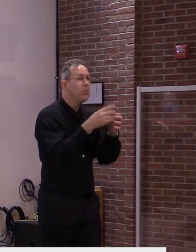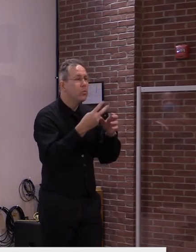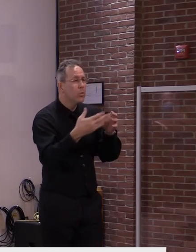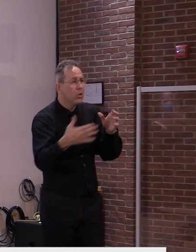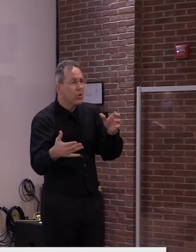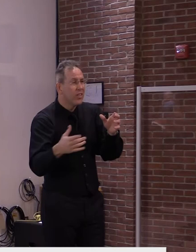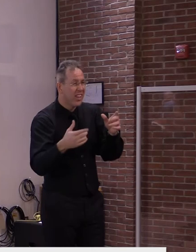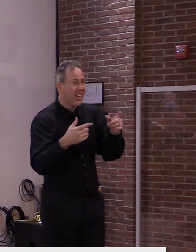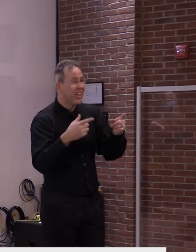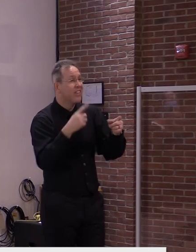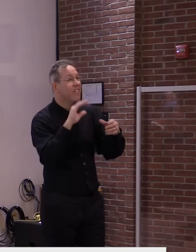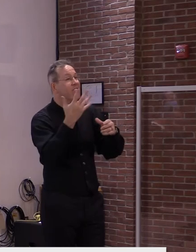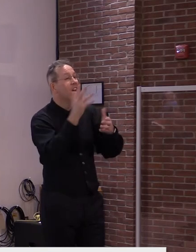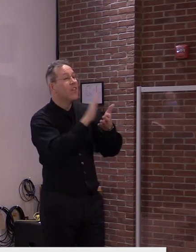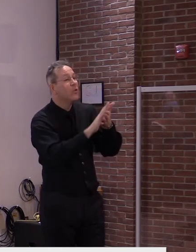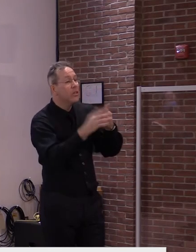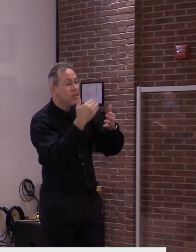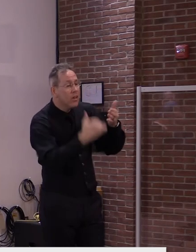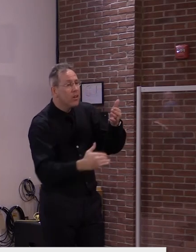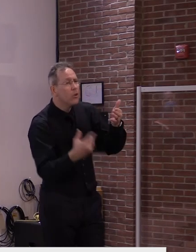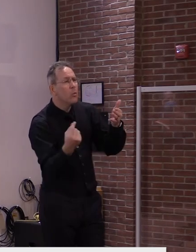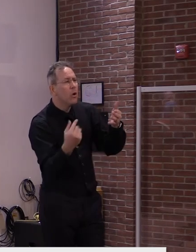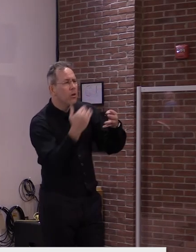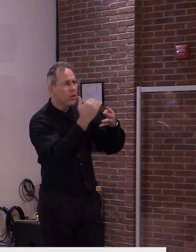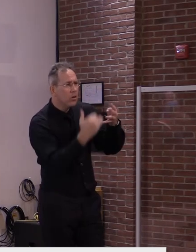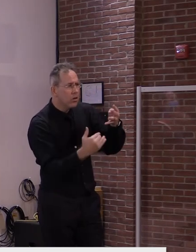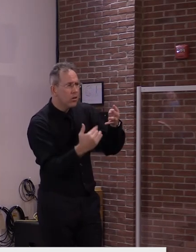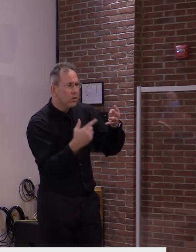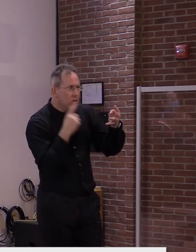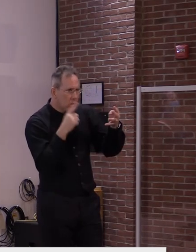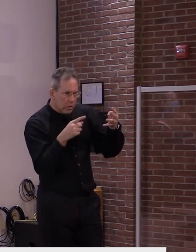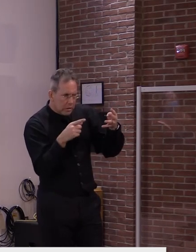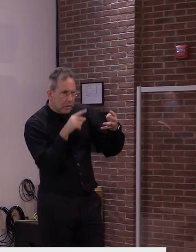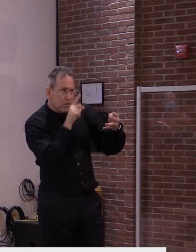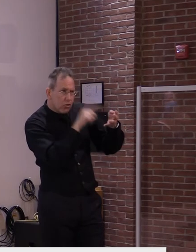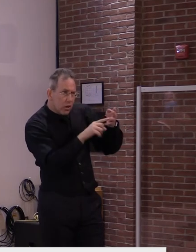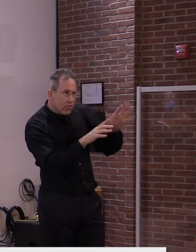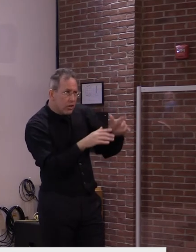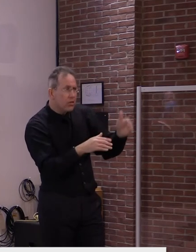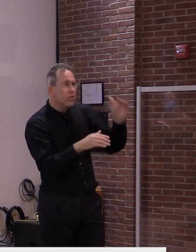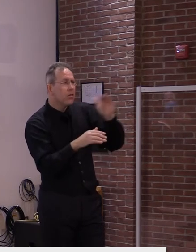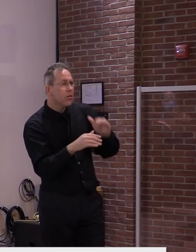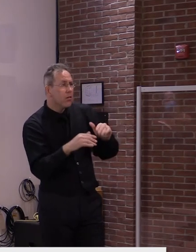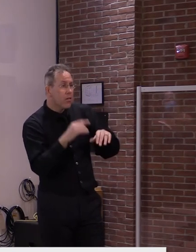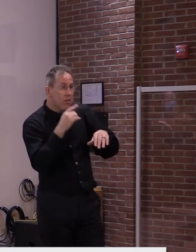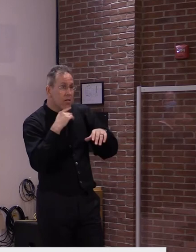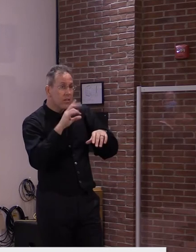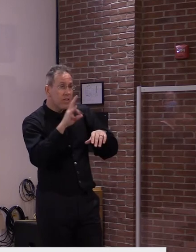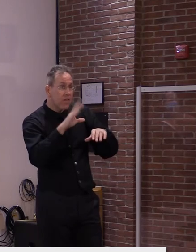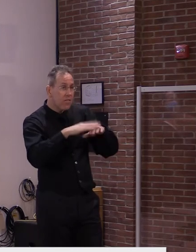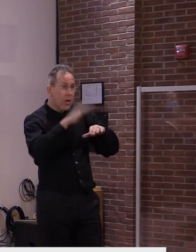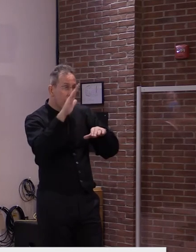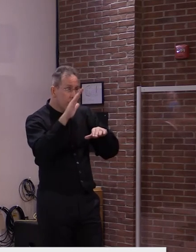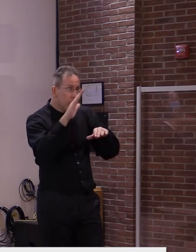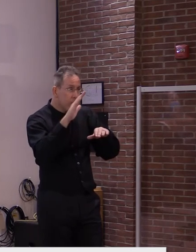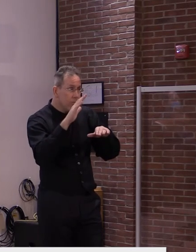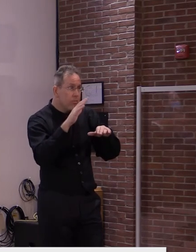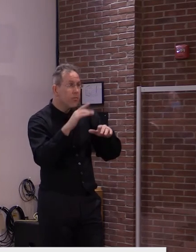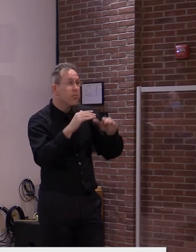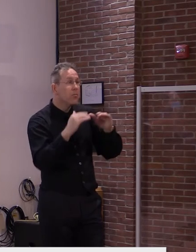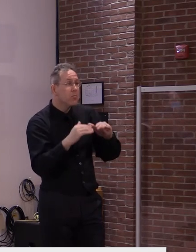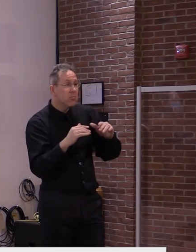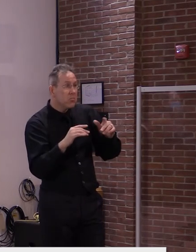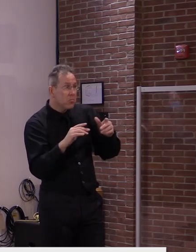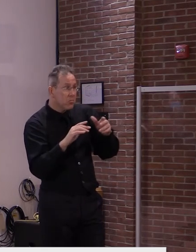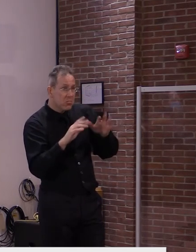moving into vaccinating the next phase based upon the fact that we won't have any more people to give first dose to.